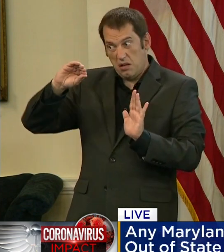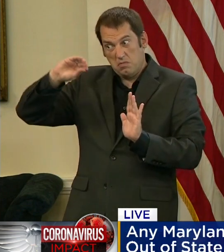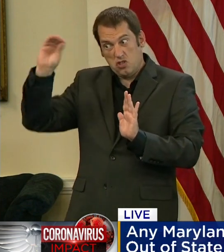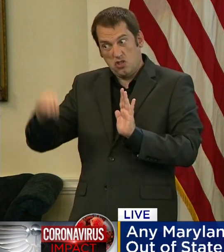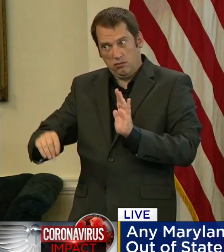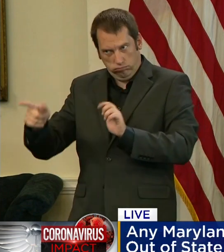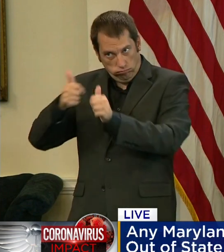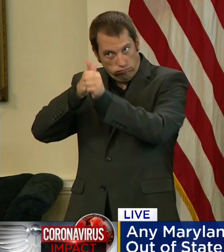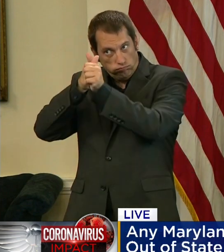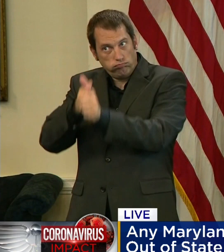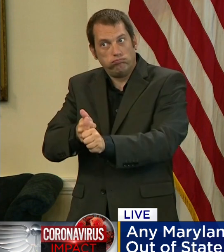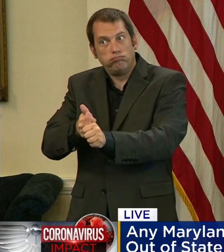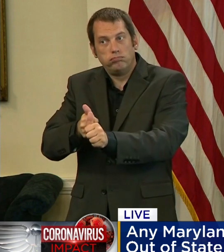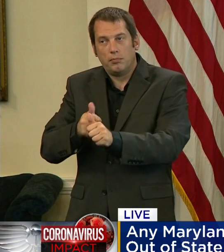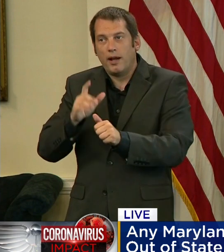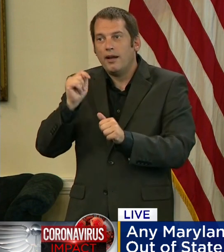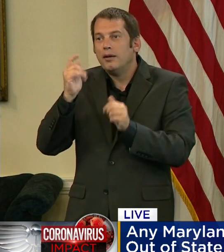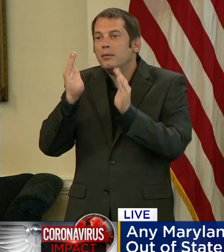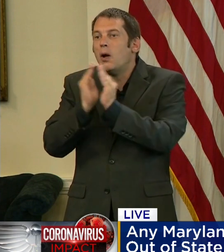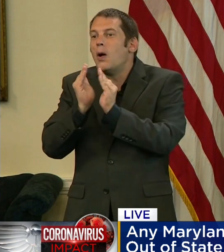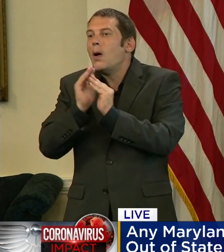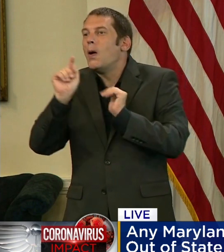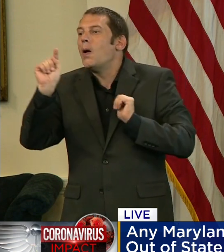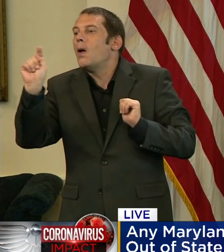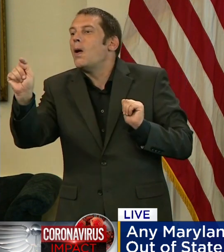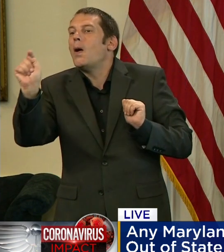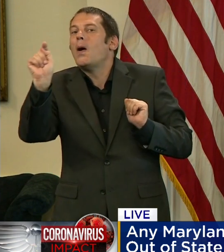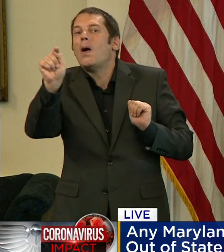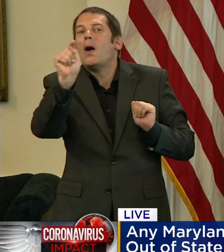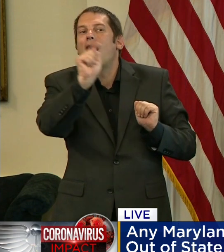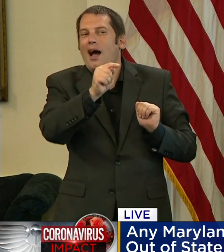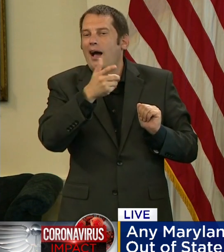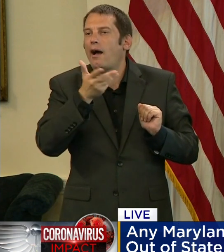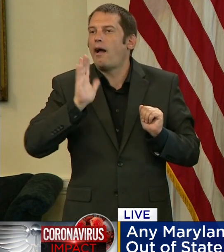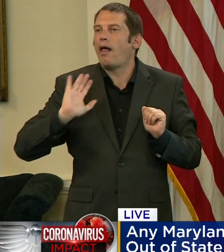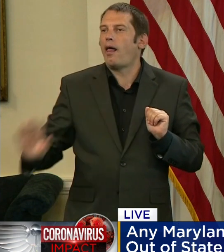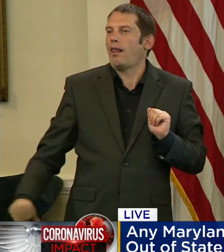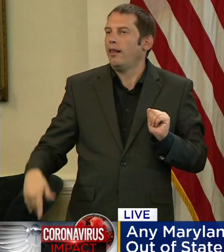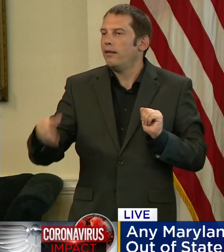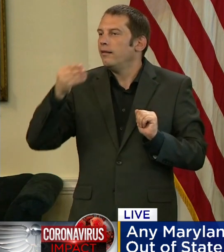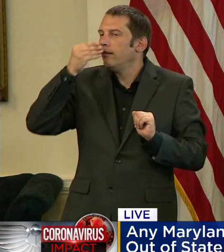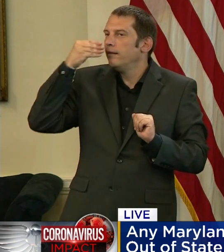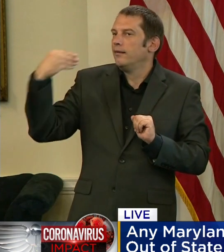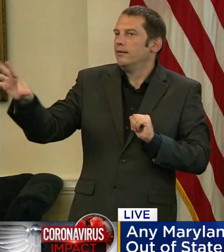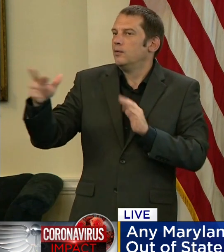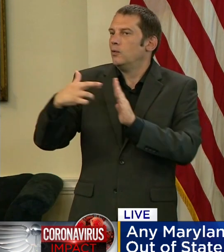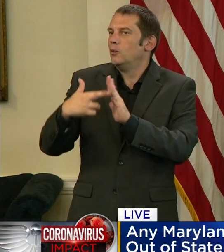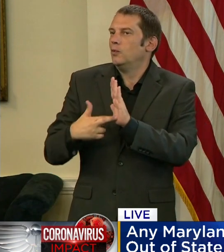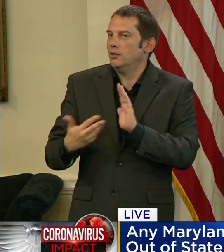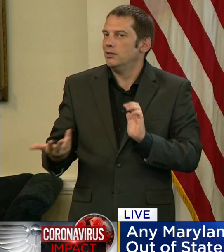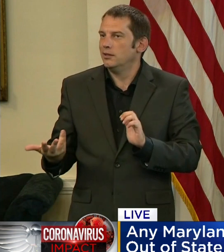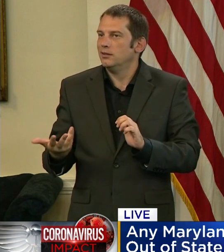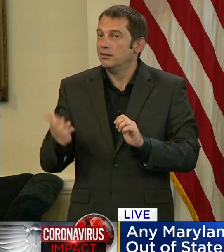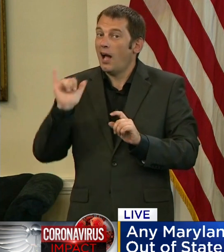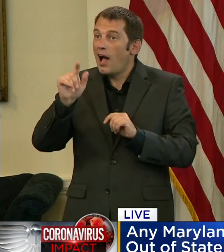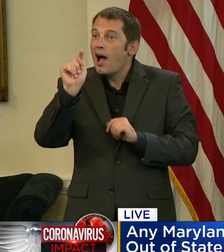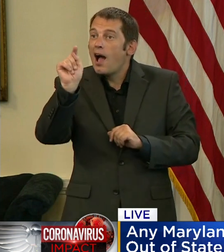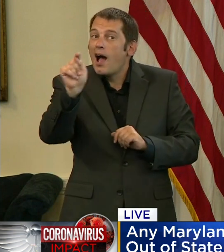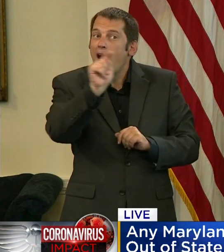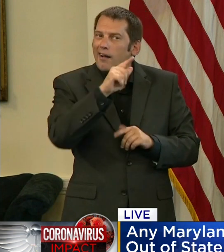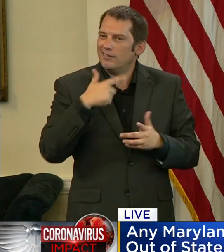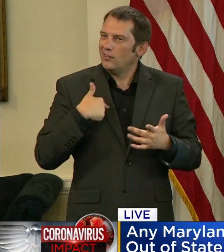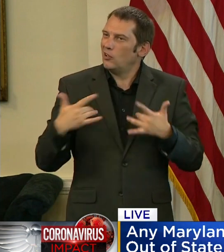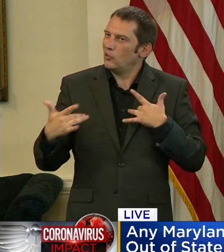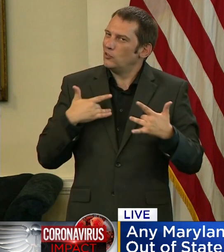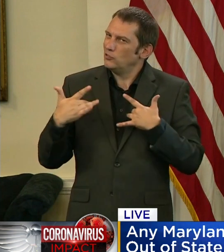them were completely, blatantly not following the rules. We're really concerned about our small business owners. We're concerned about those